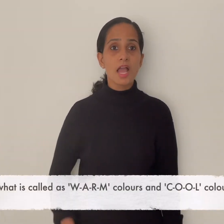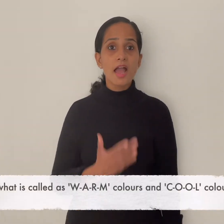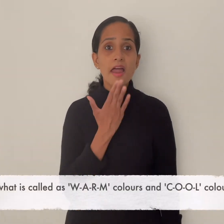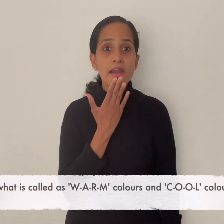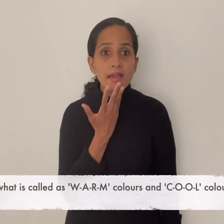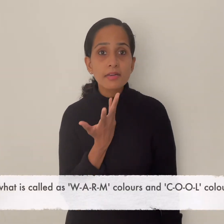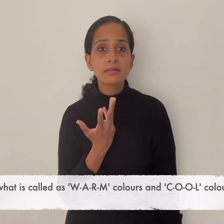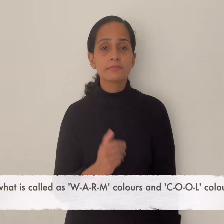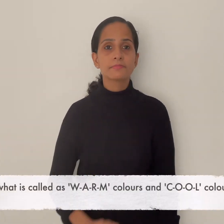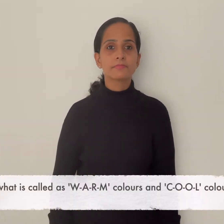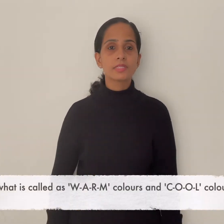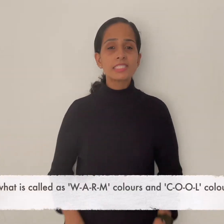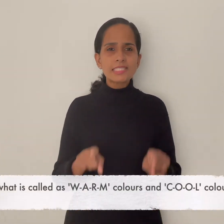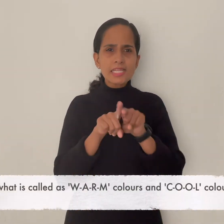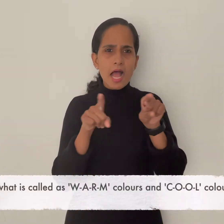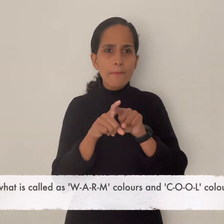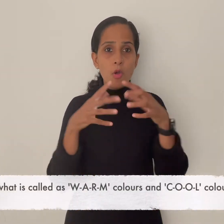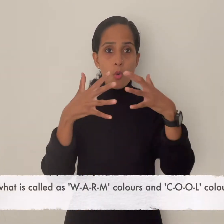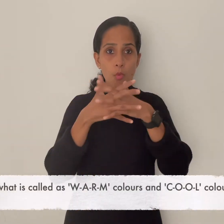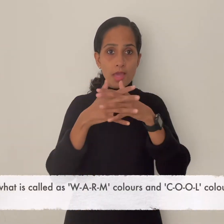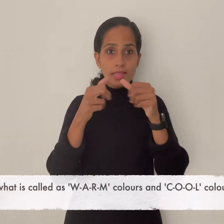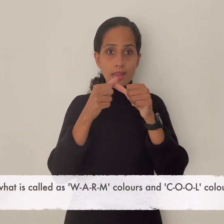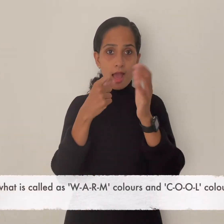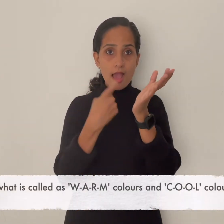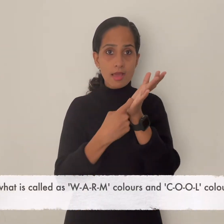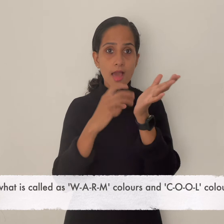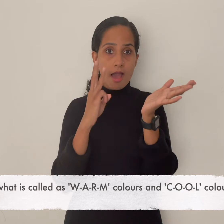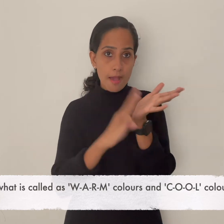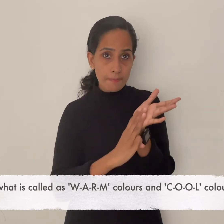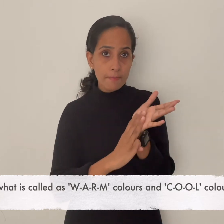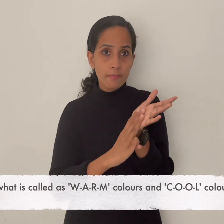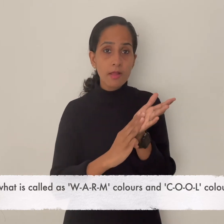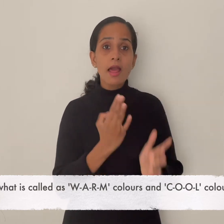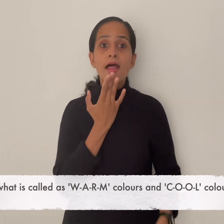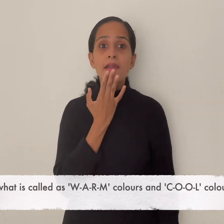There are also warm colors and